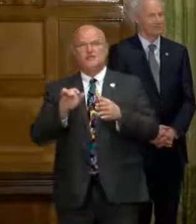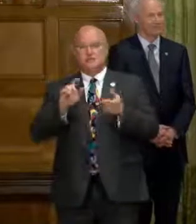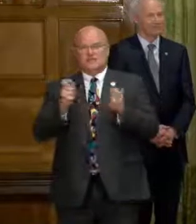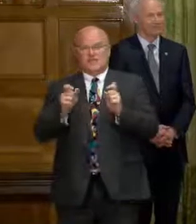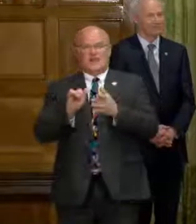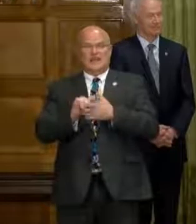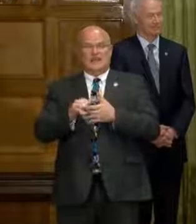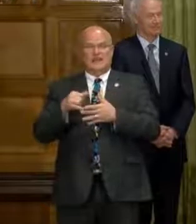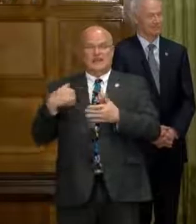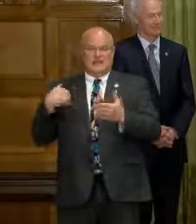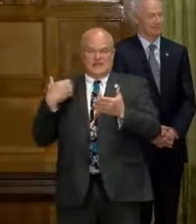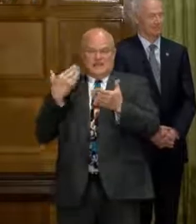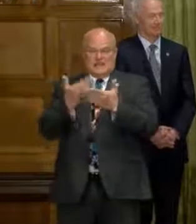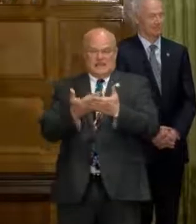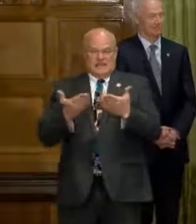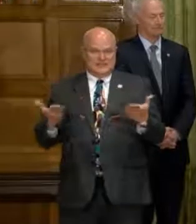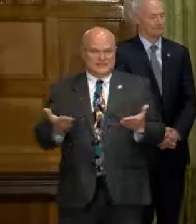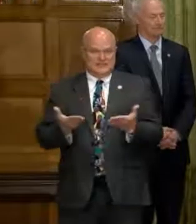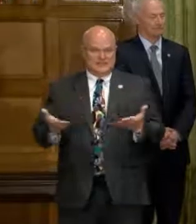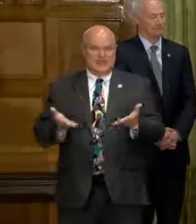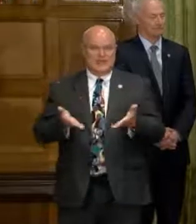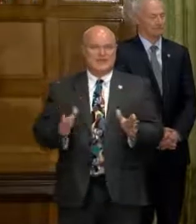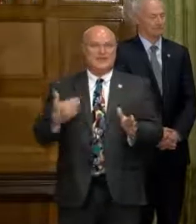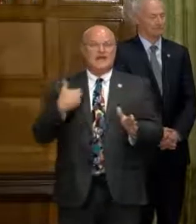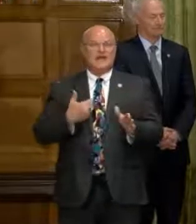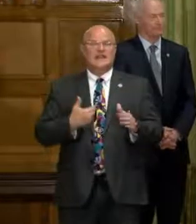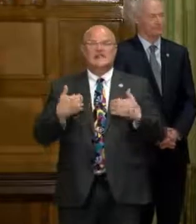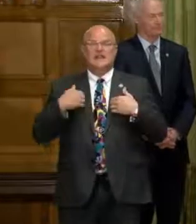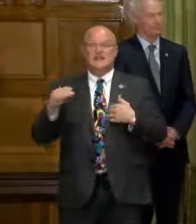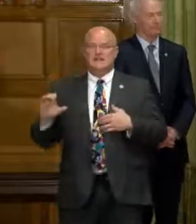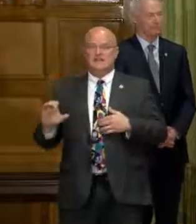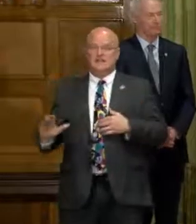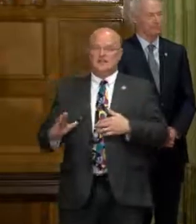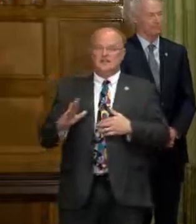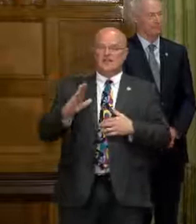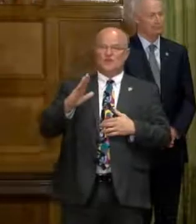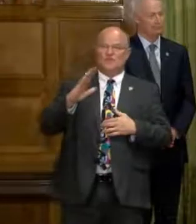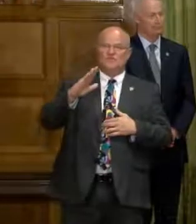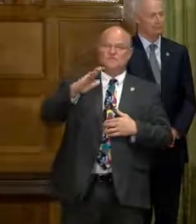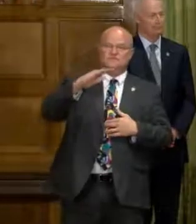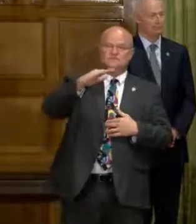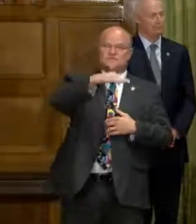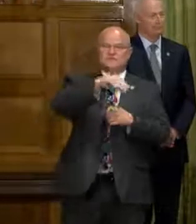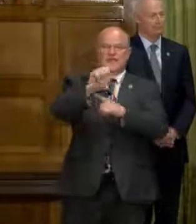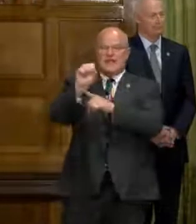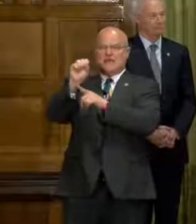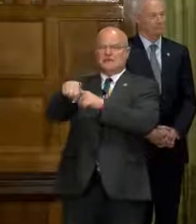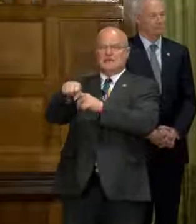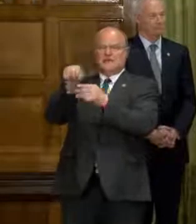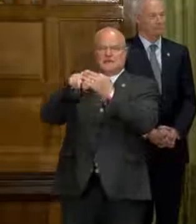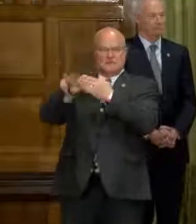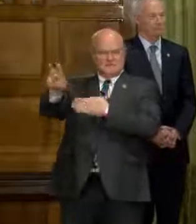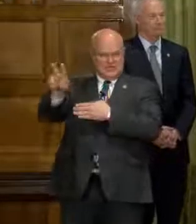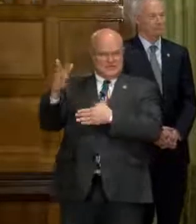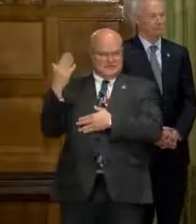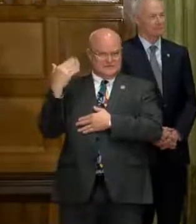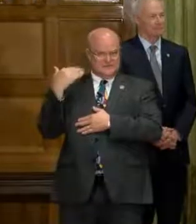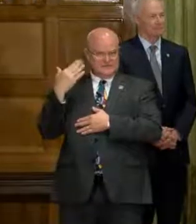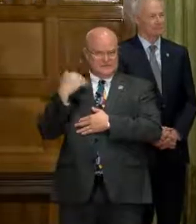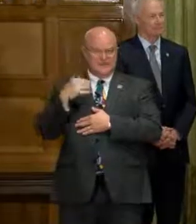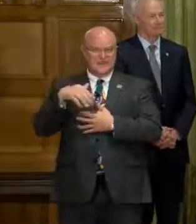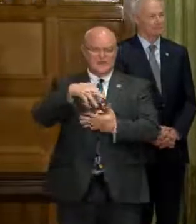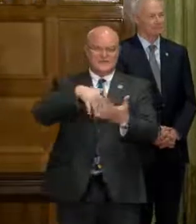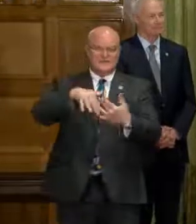behavioral changes that got us to this point, that allowed us to flatten the curve and to beat those projections. The